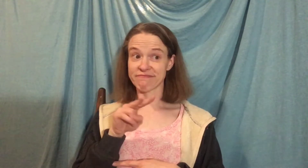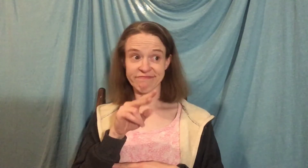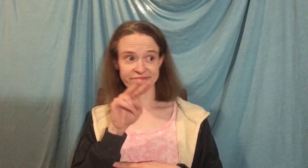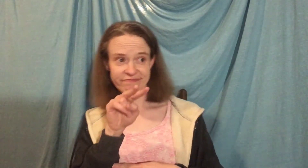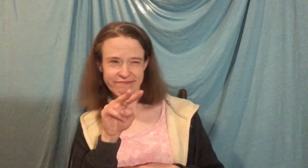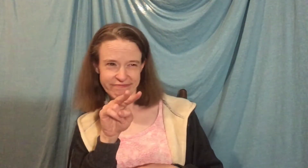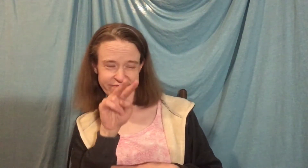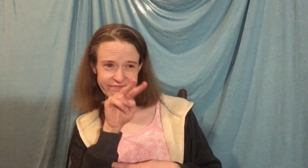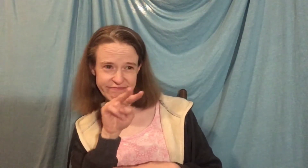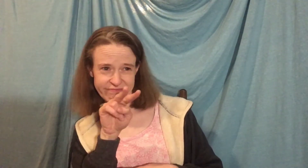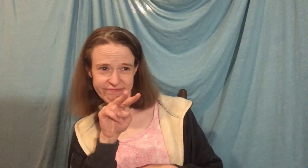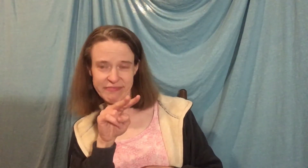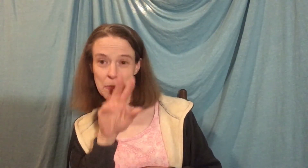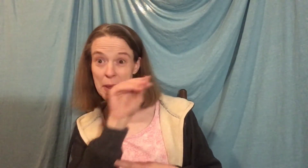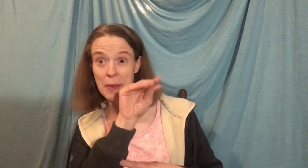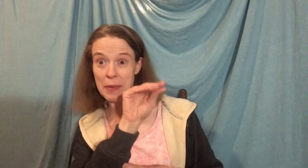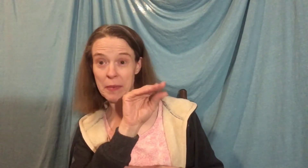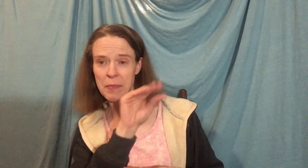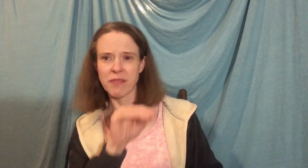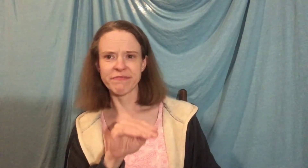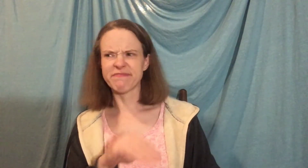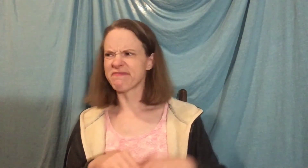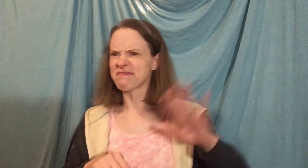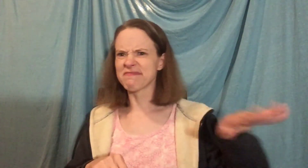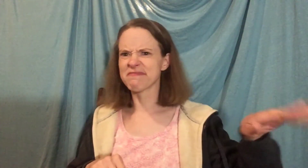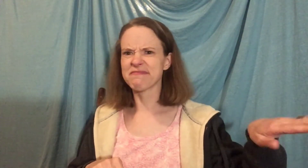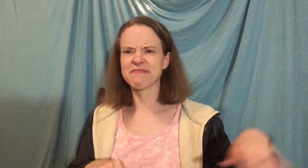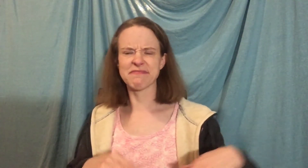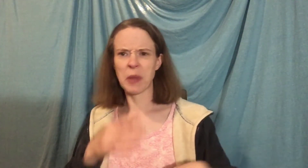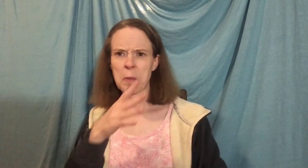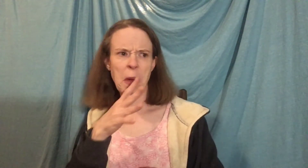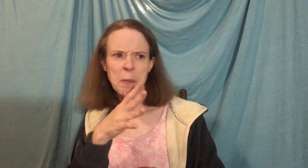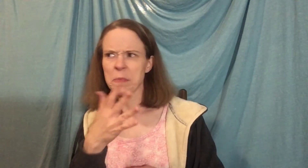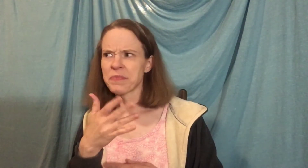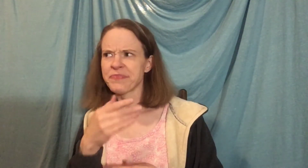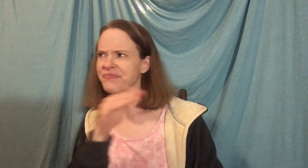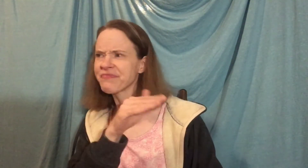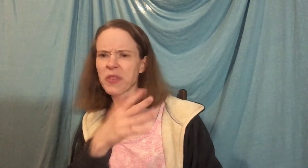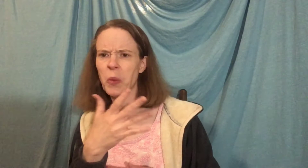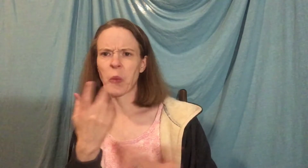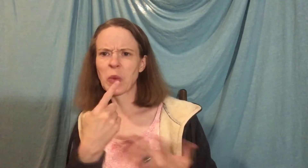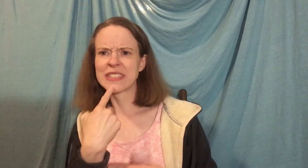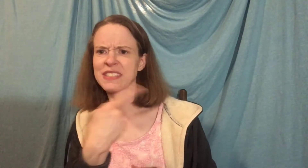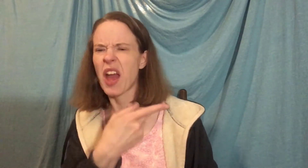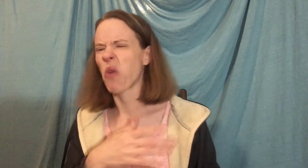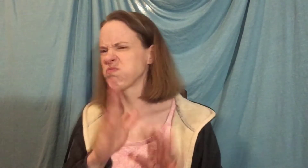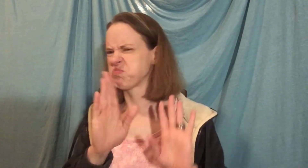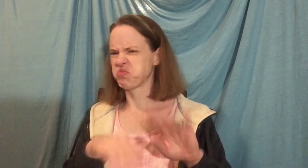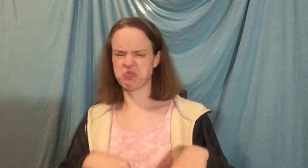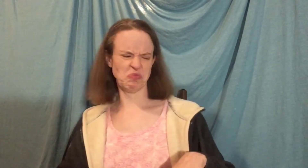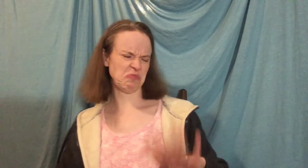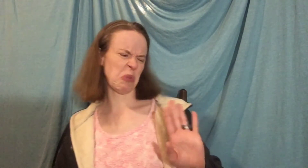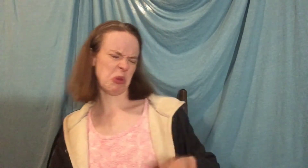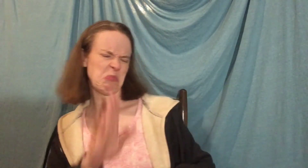the conversation, trying to lip read over here, and says, "Hey mom, what's that person saying?"